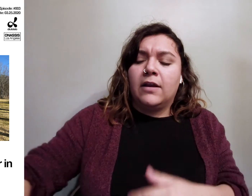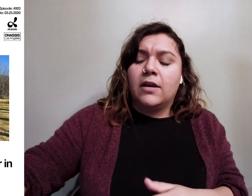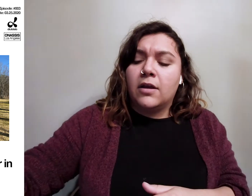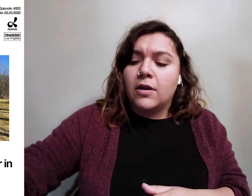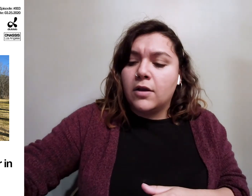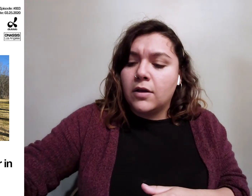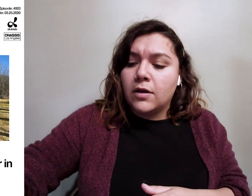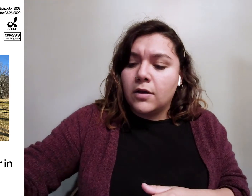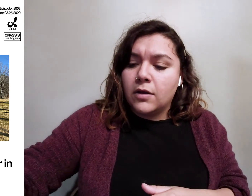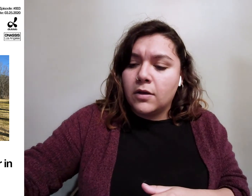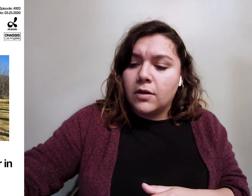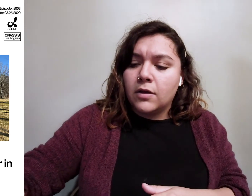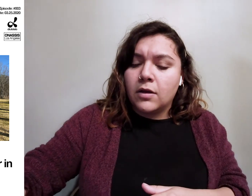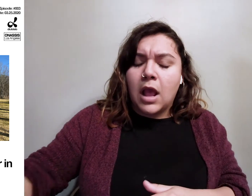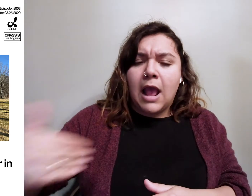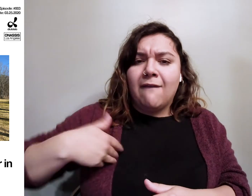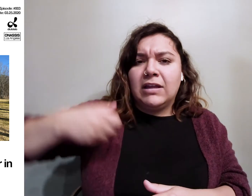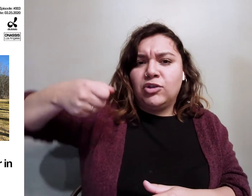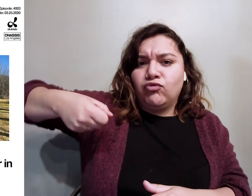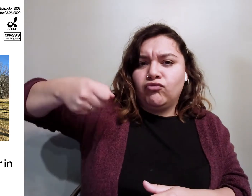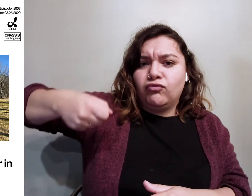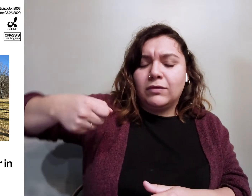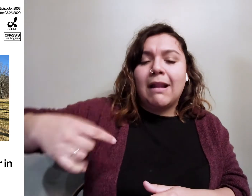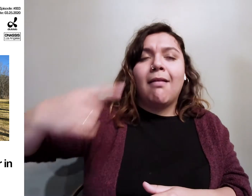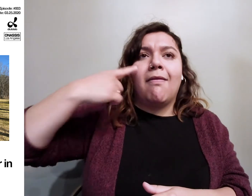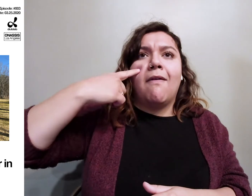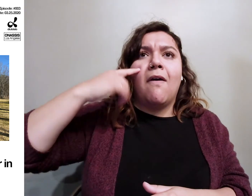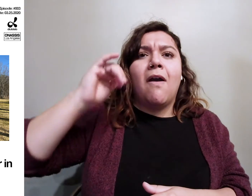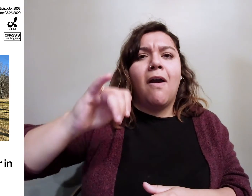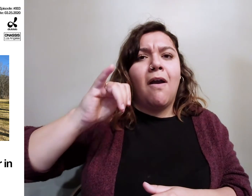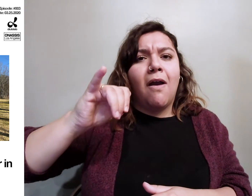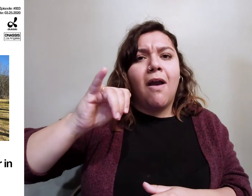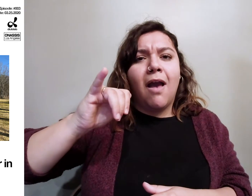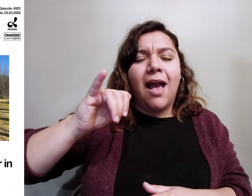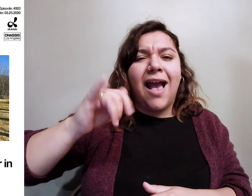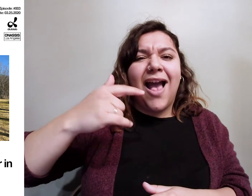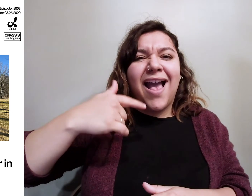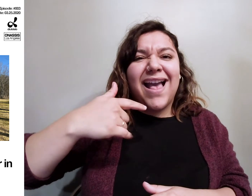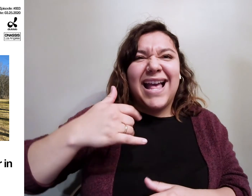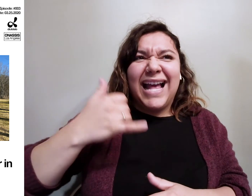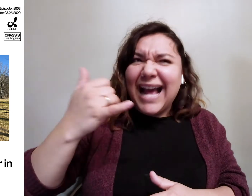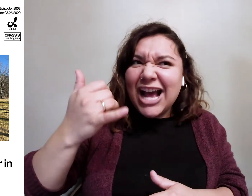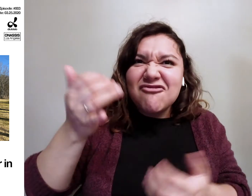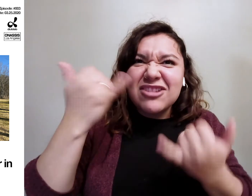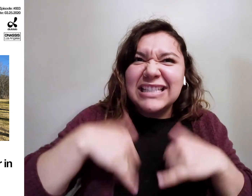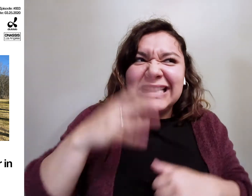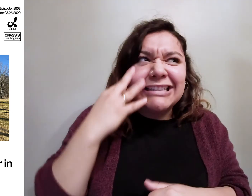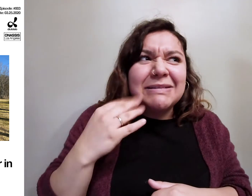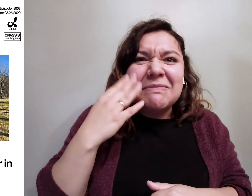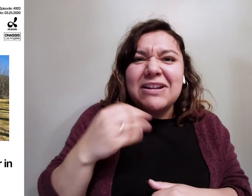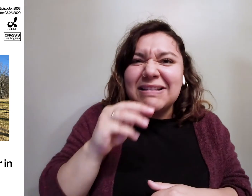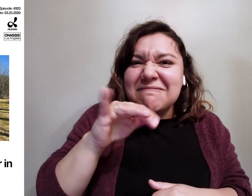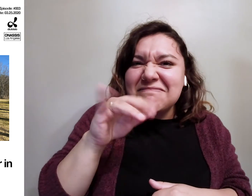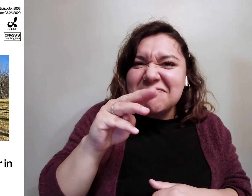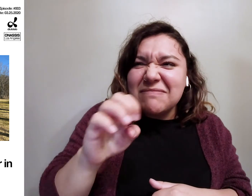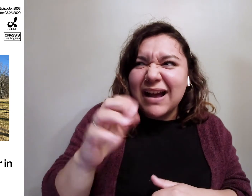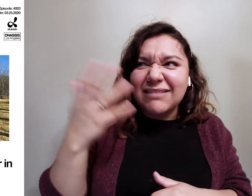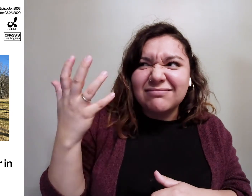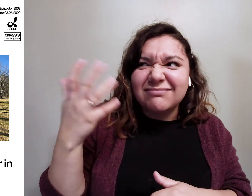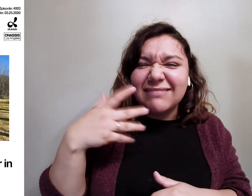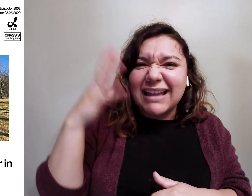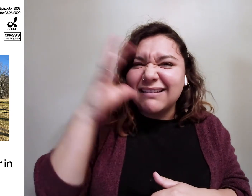bird building a nest. There's a bird building a nest on the porch. So very small